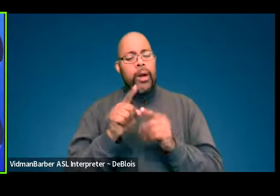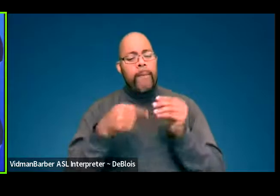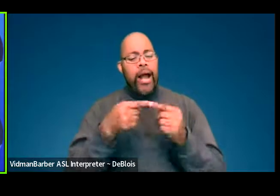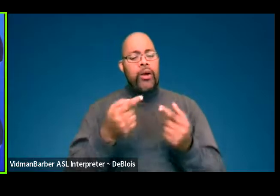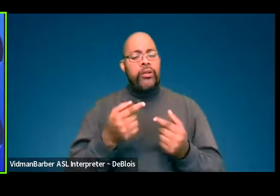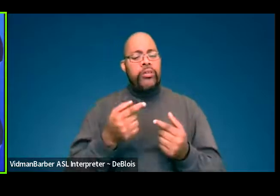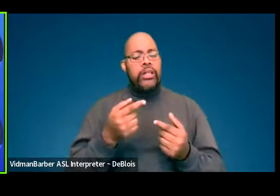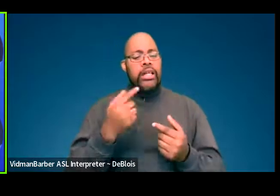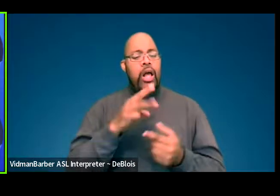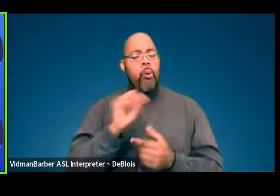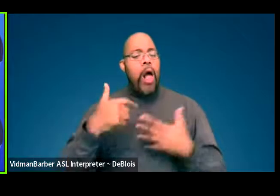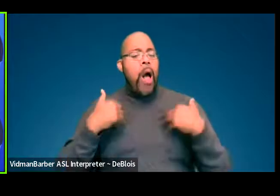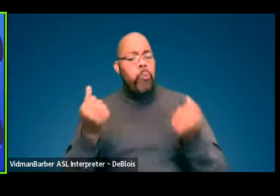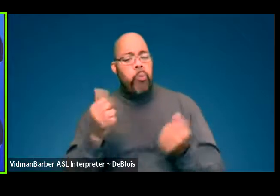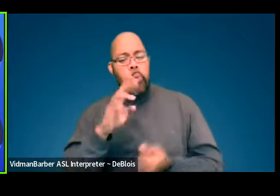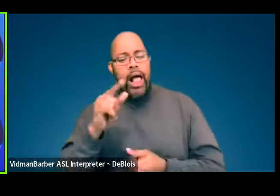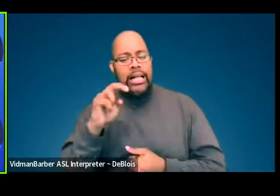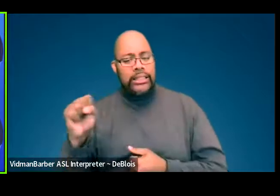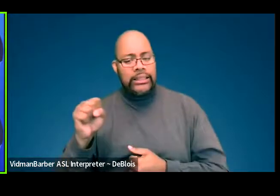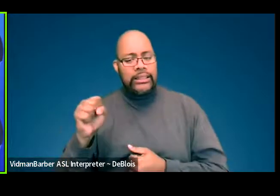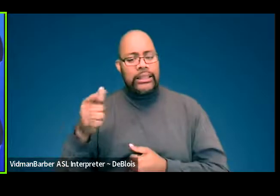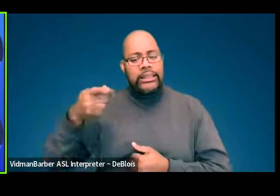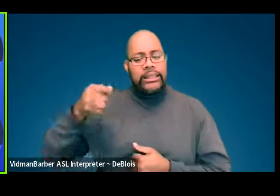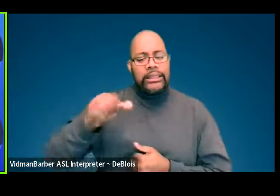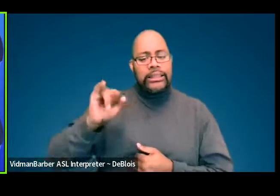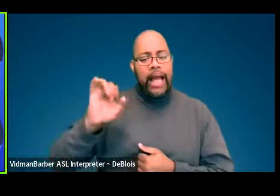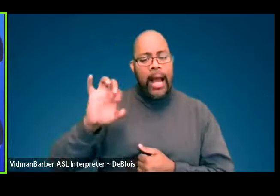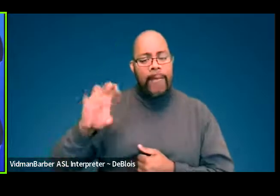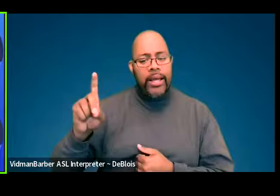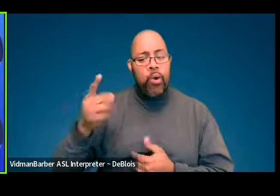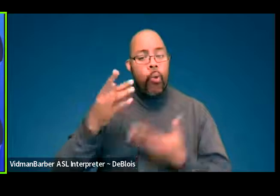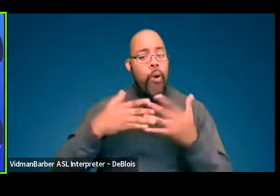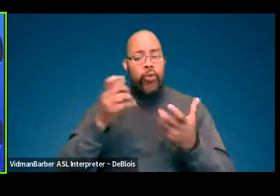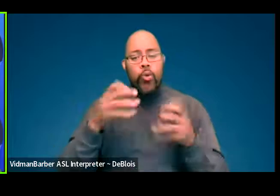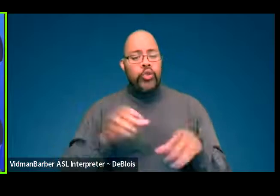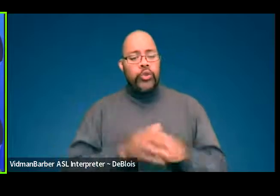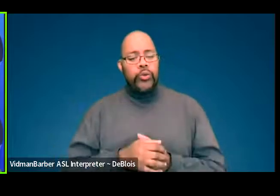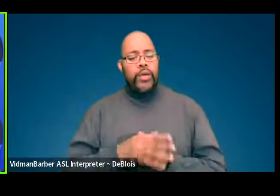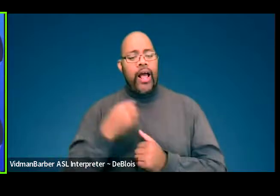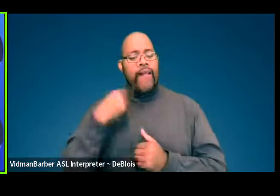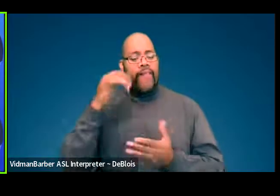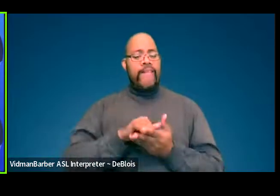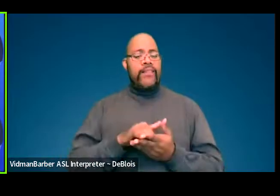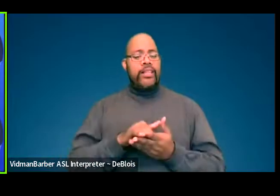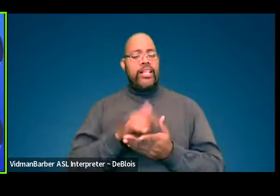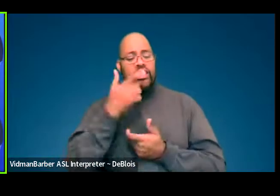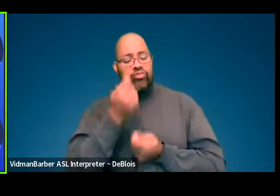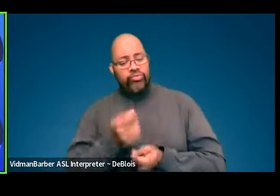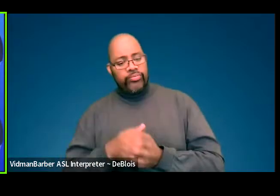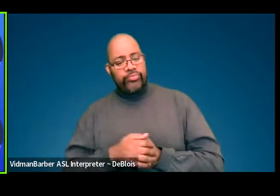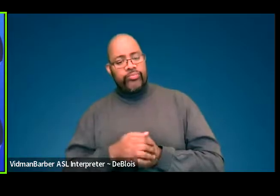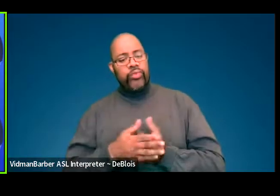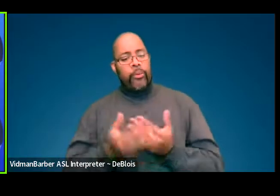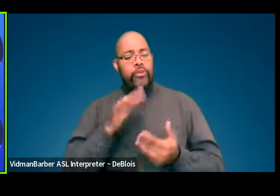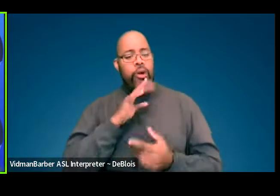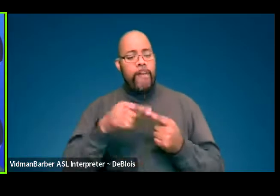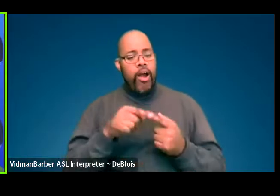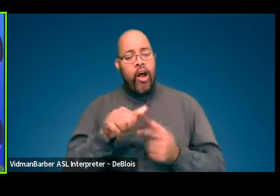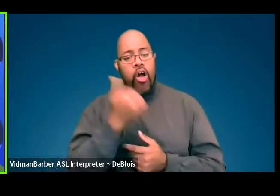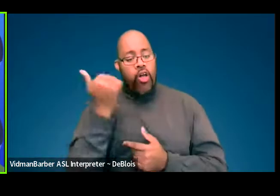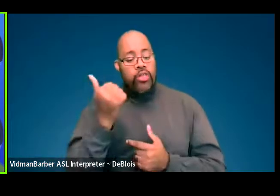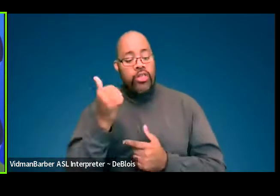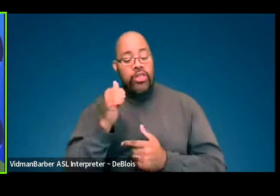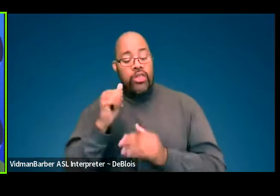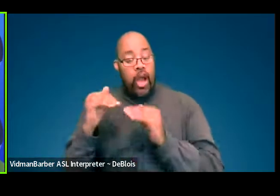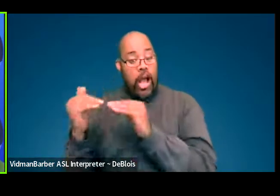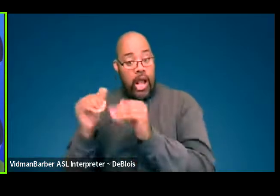a wellness stipend, or like, whatever you want to do. And I think that was interesting. I was actually talking with another